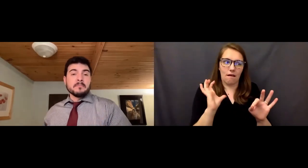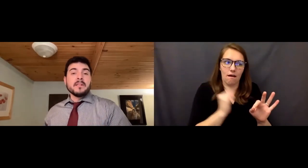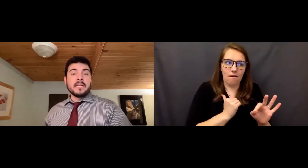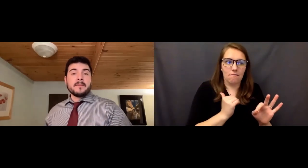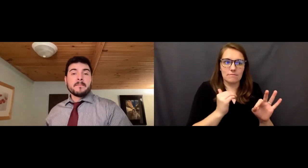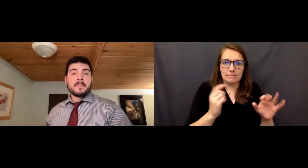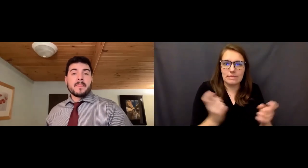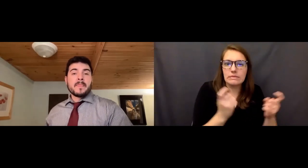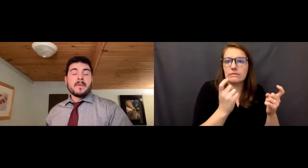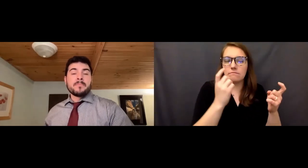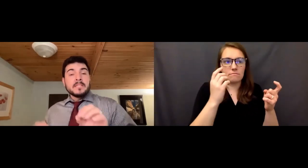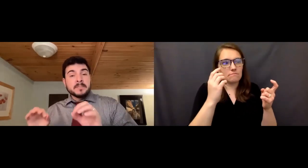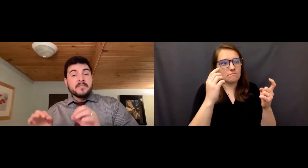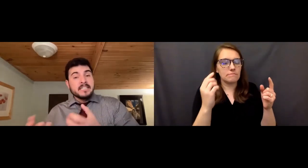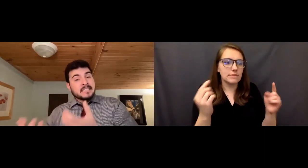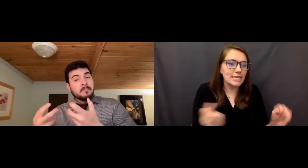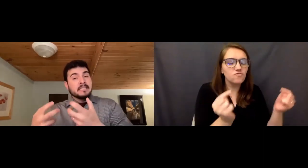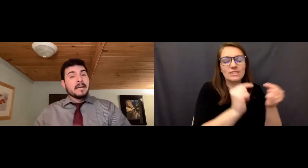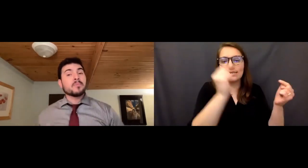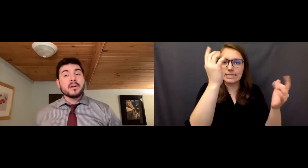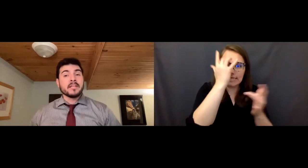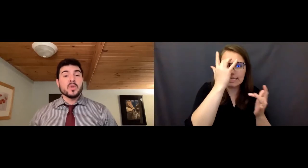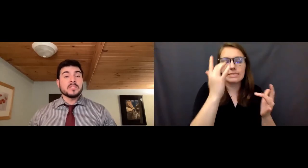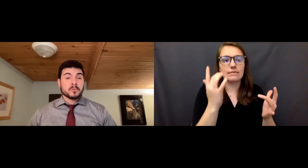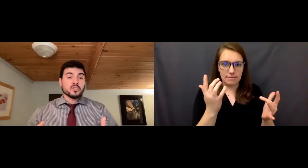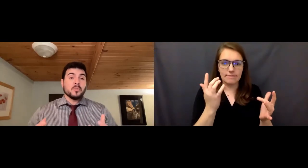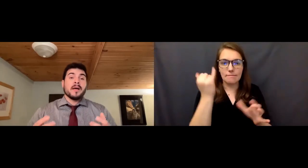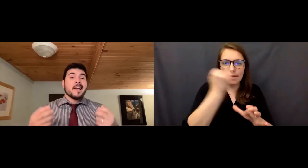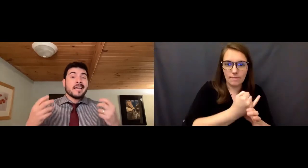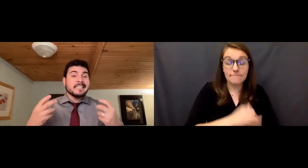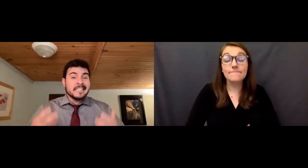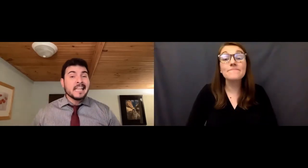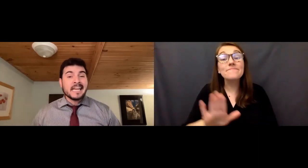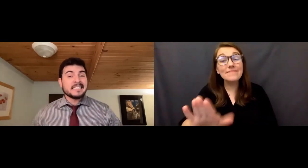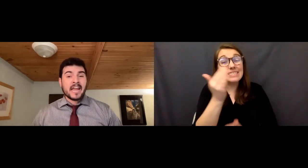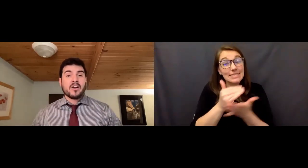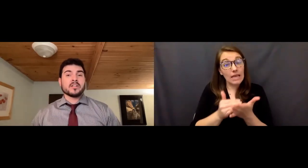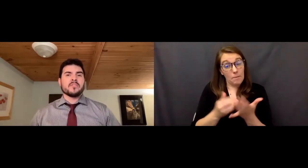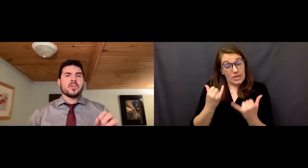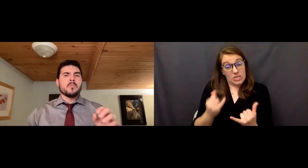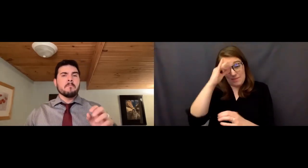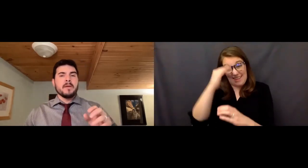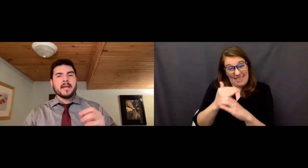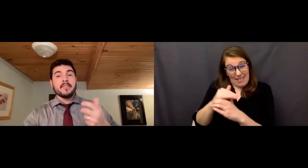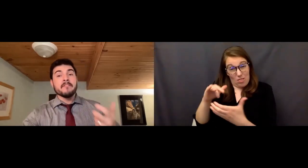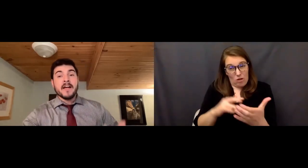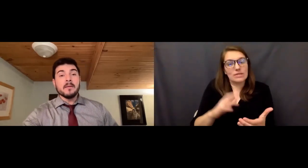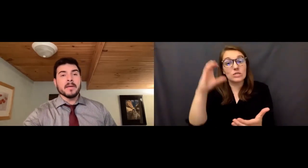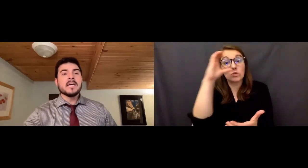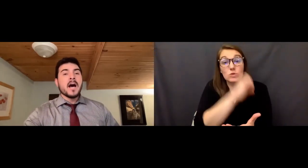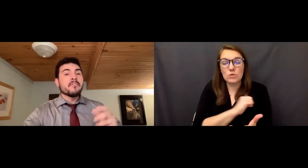or disability. Specifically, some contemporary theologians presume an idealized caricature of the human being